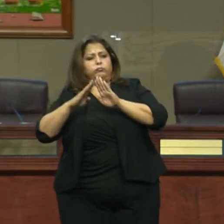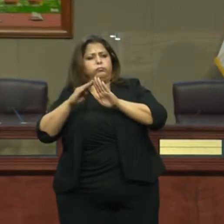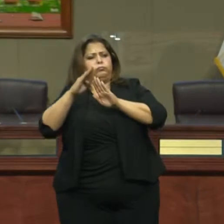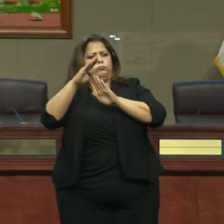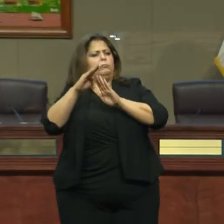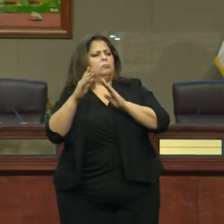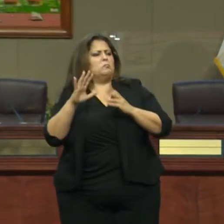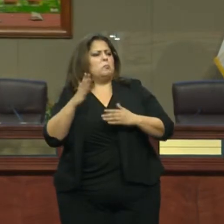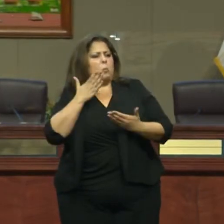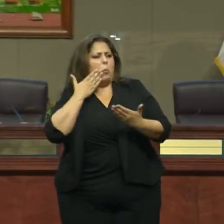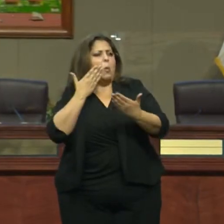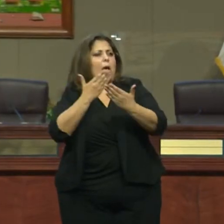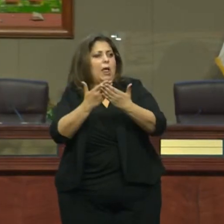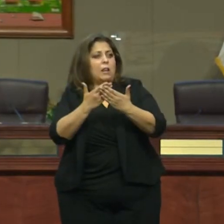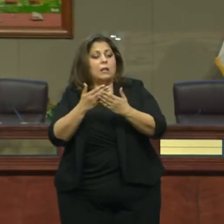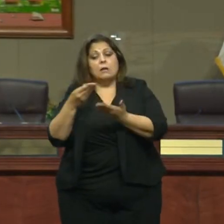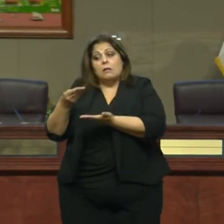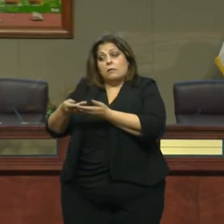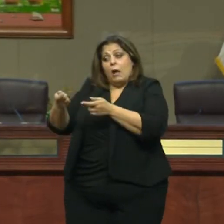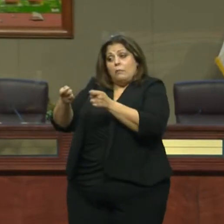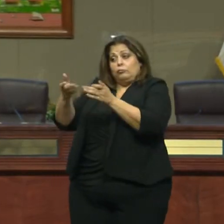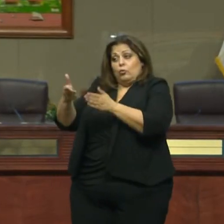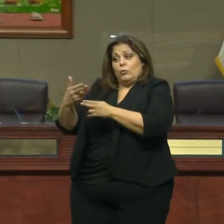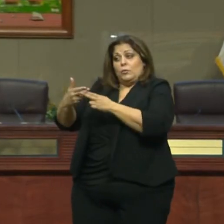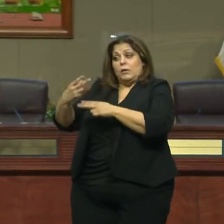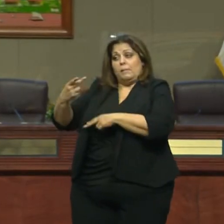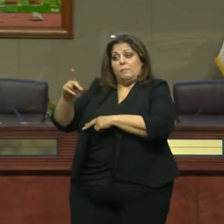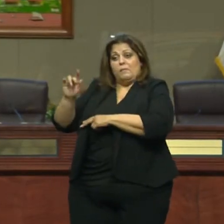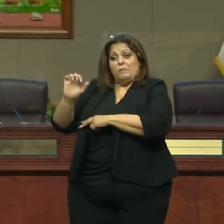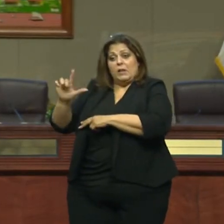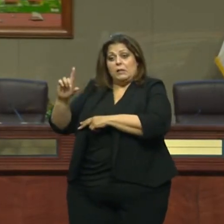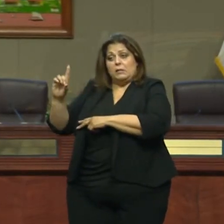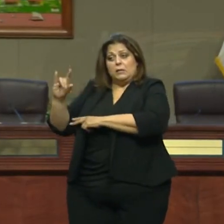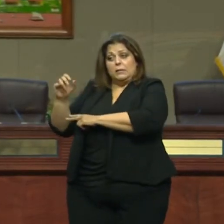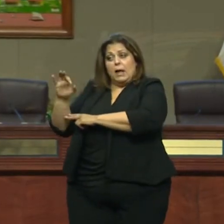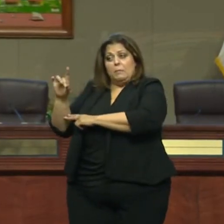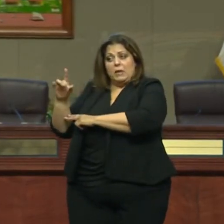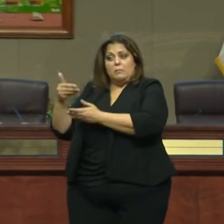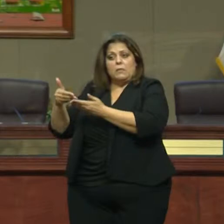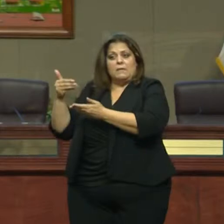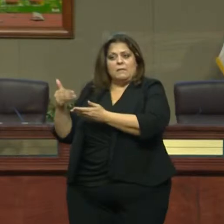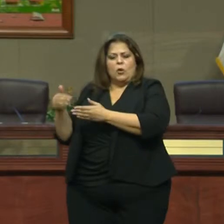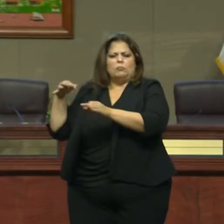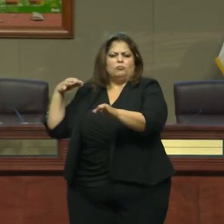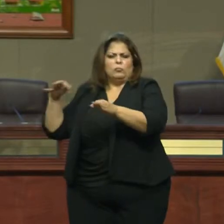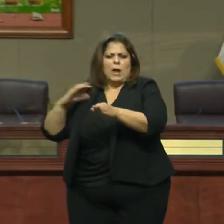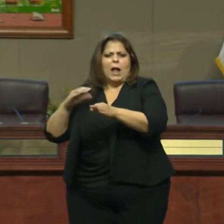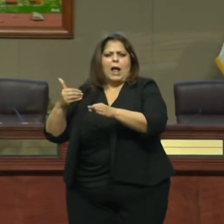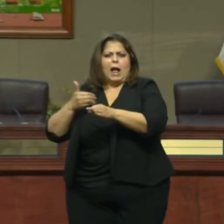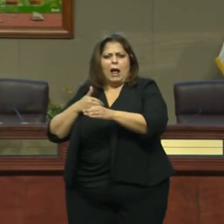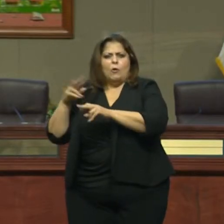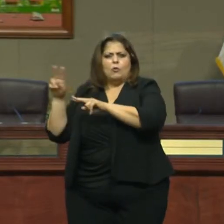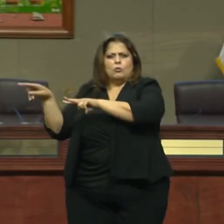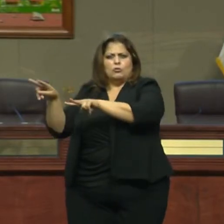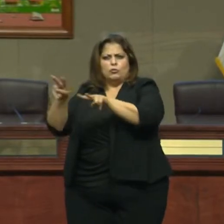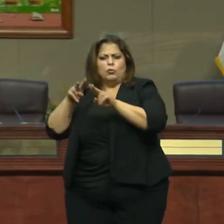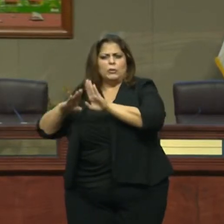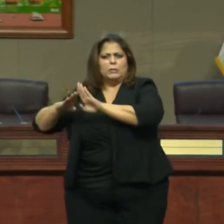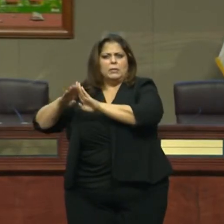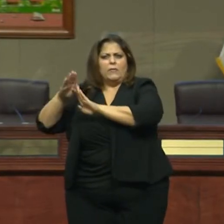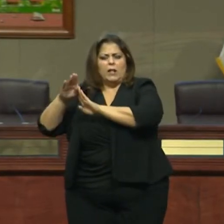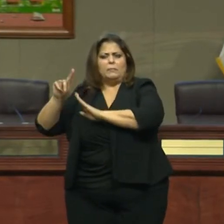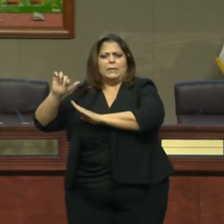controller, Phil Diamond, gave you an indication of where we are with our tourist development tax receipts. They're